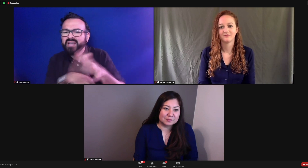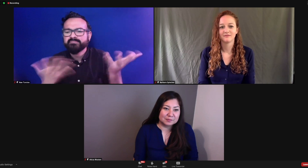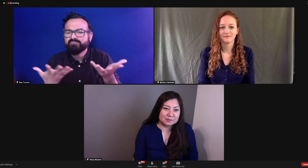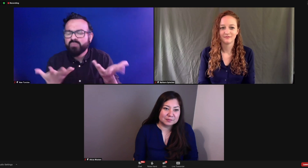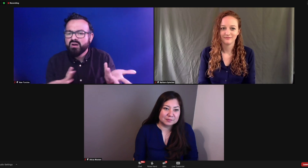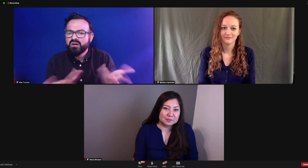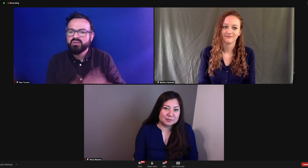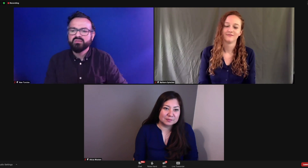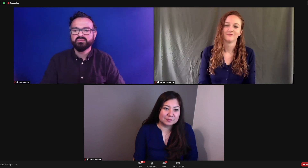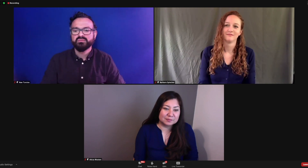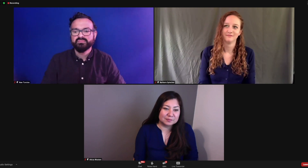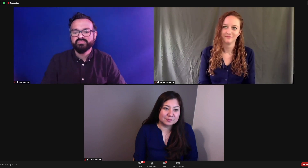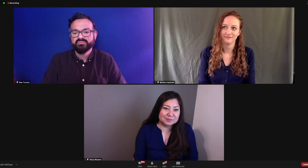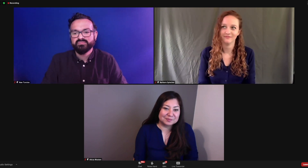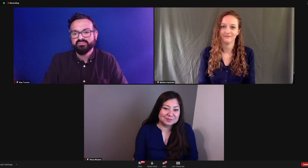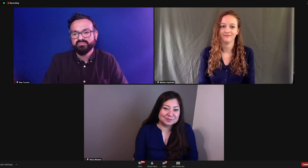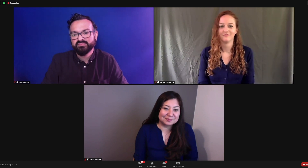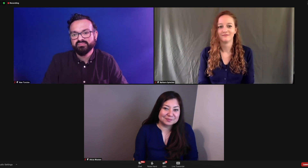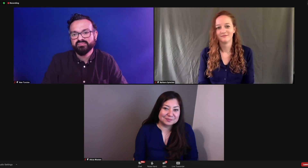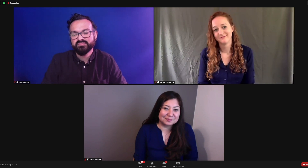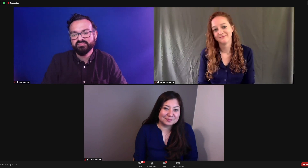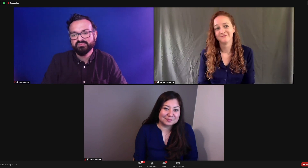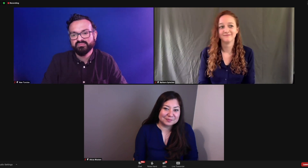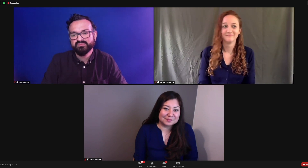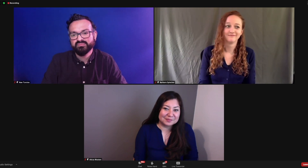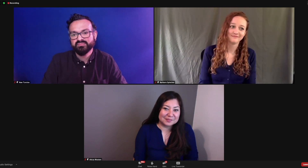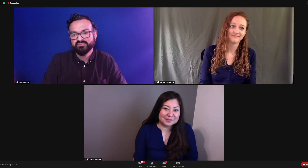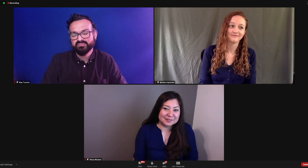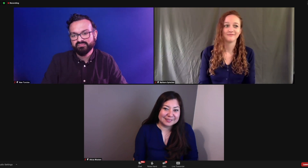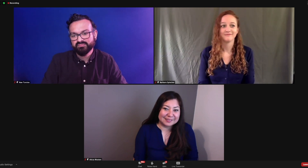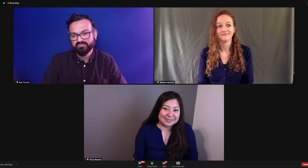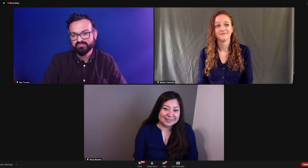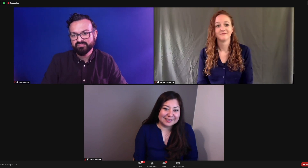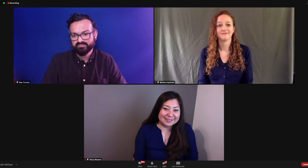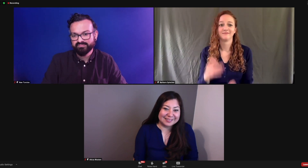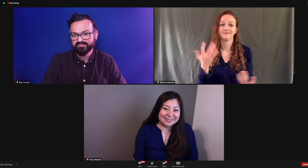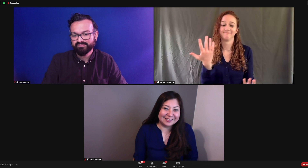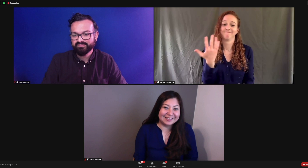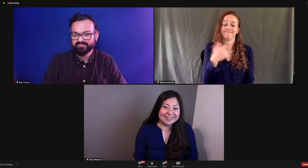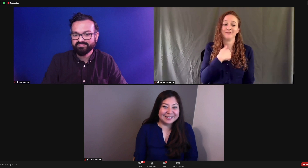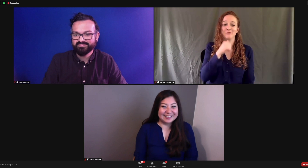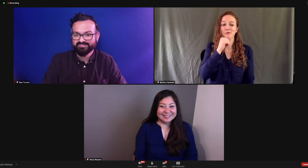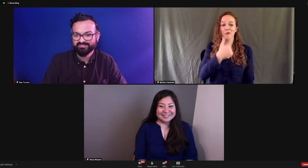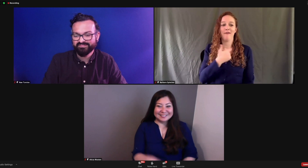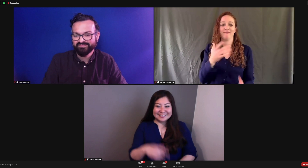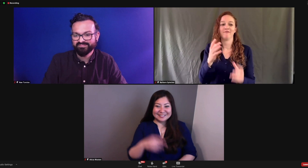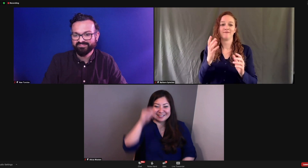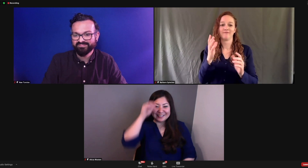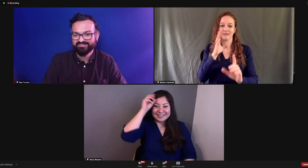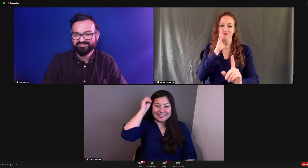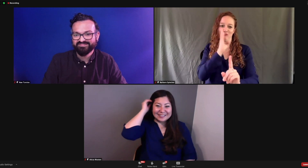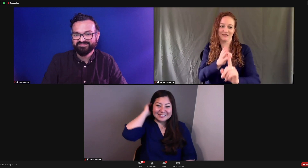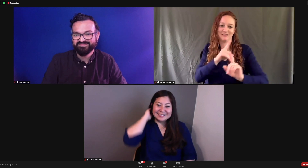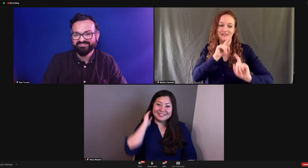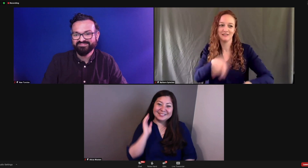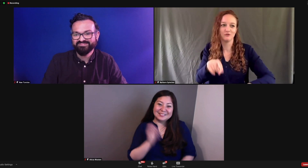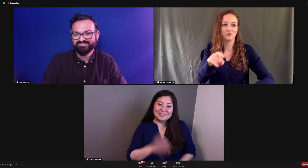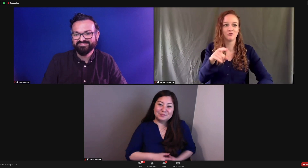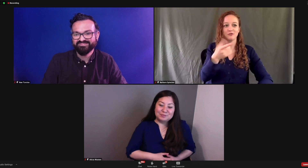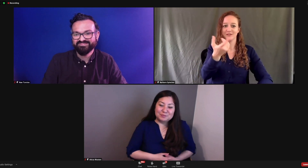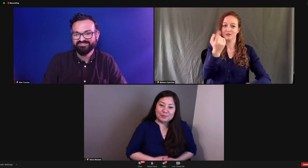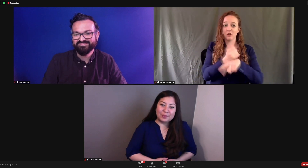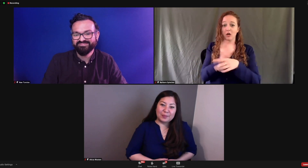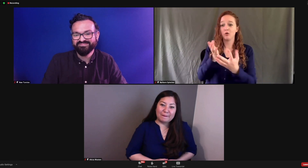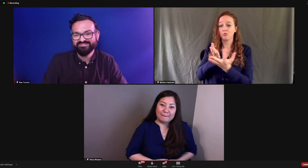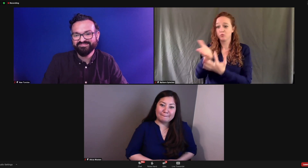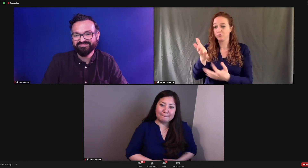above English in that 100% you can do it in ASL. Agreed. It is equivalent. Next